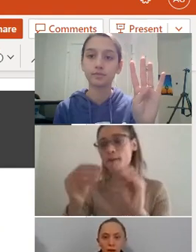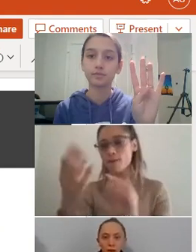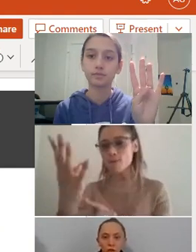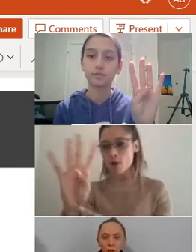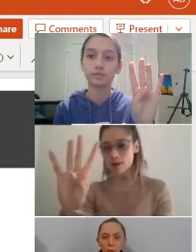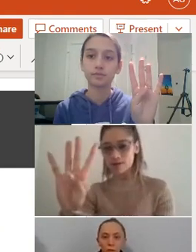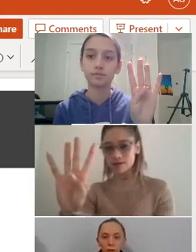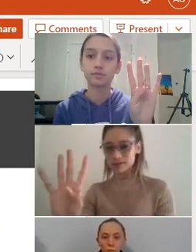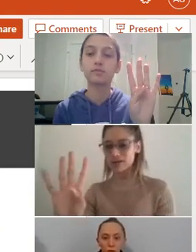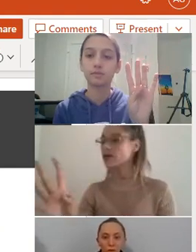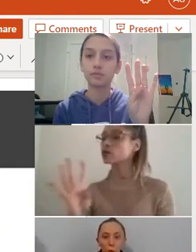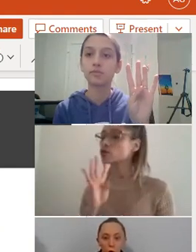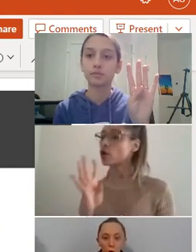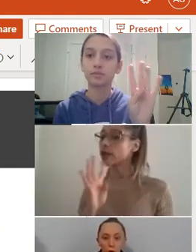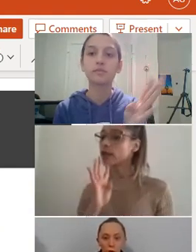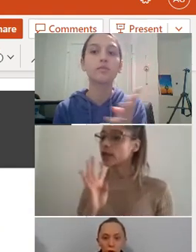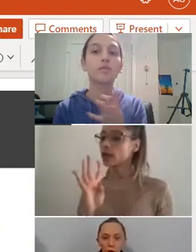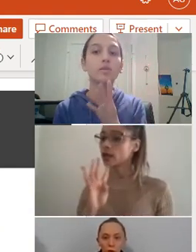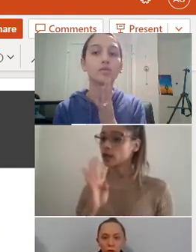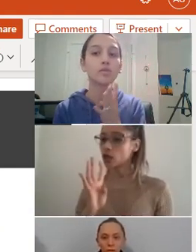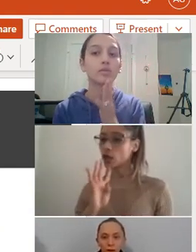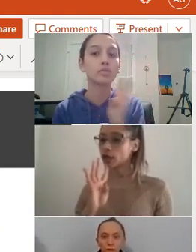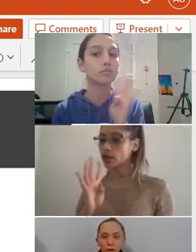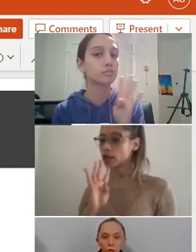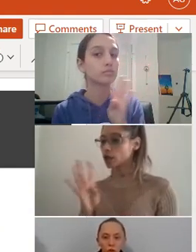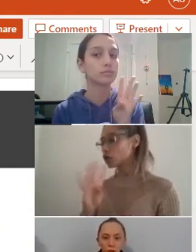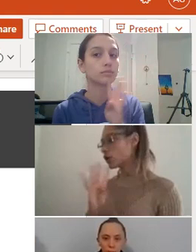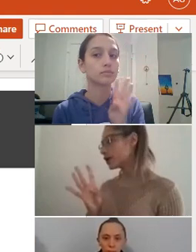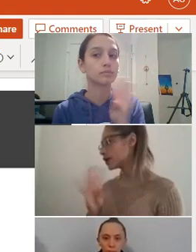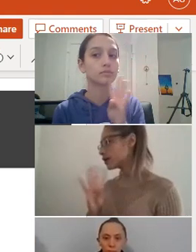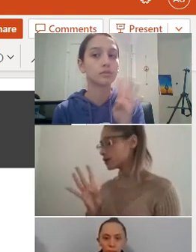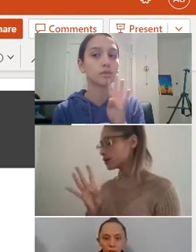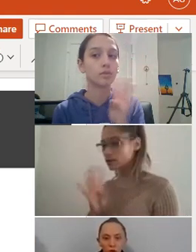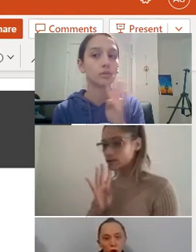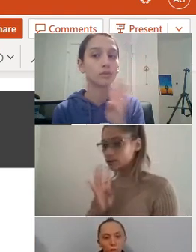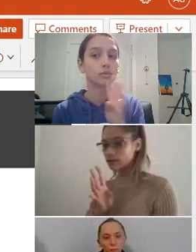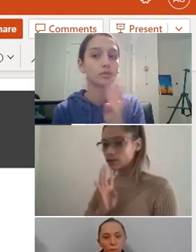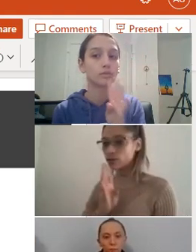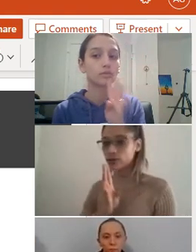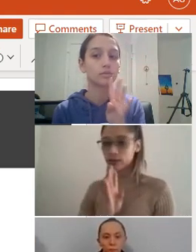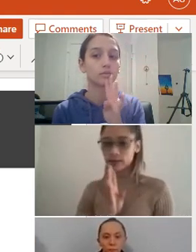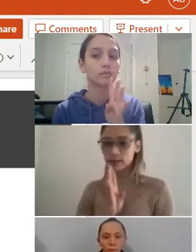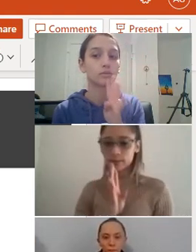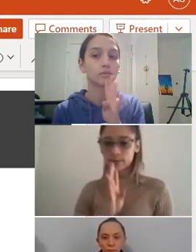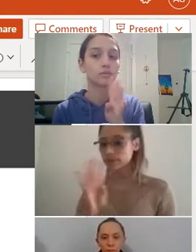So it's the hand shape of the number 4. You're gonna tap that to your chin.